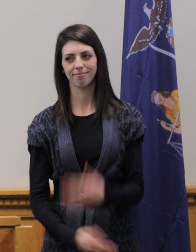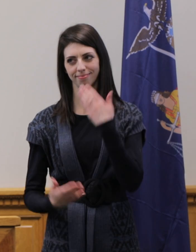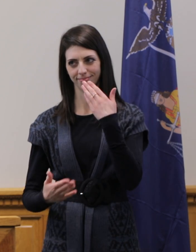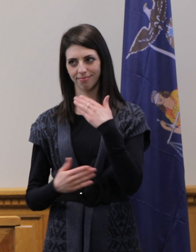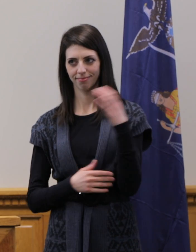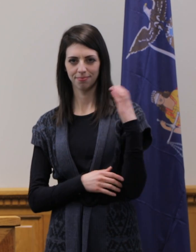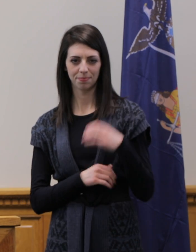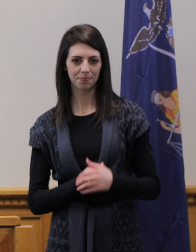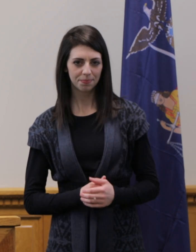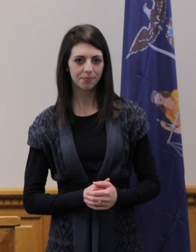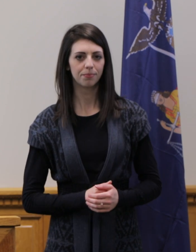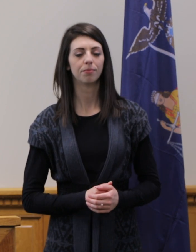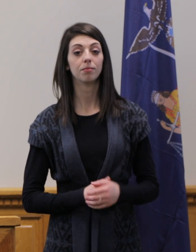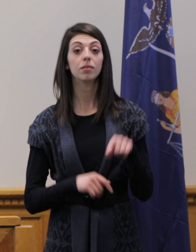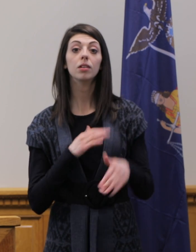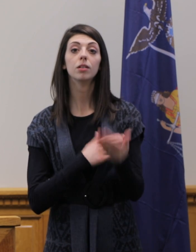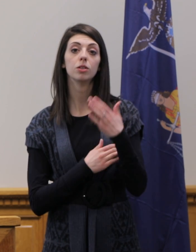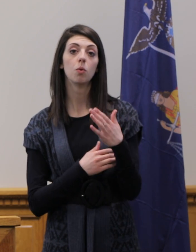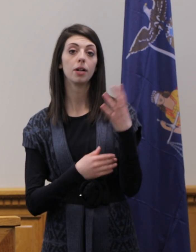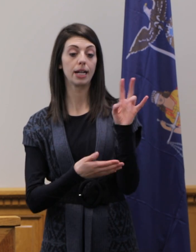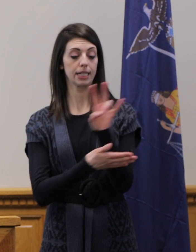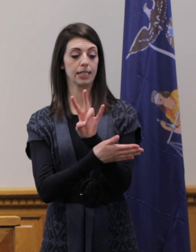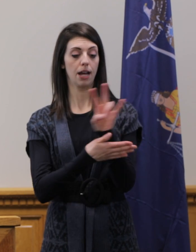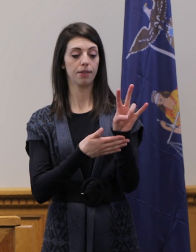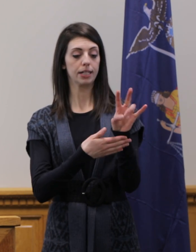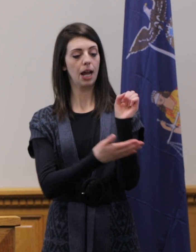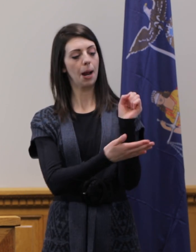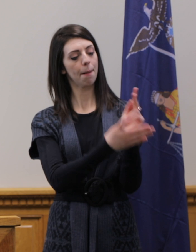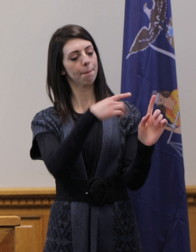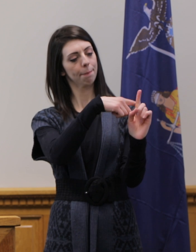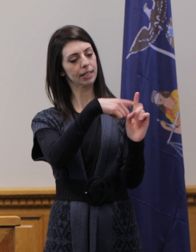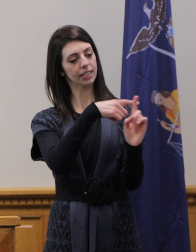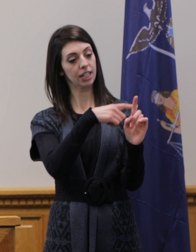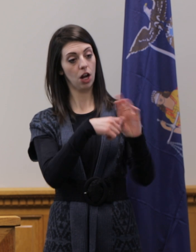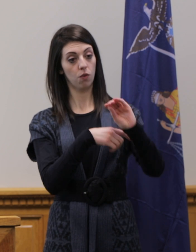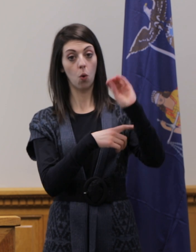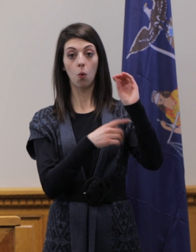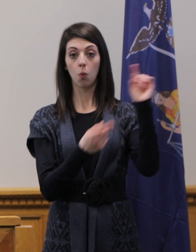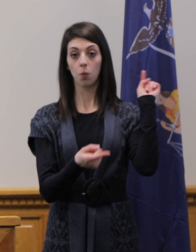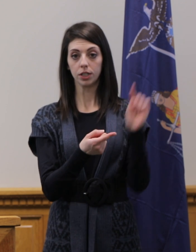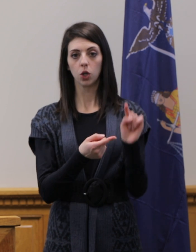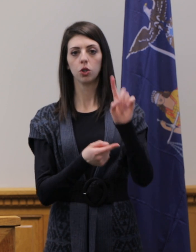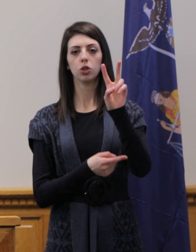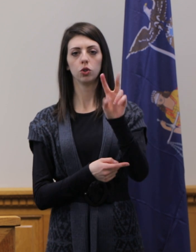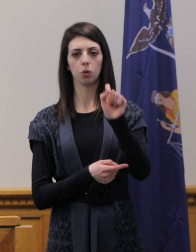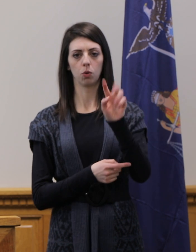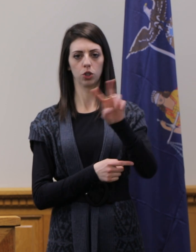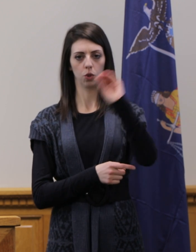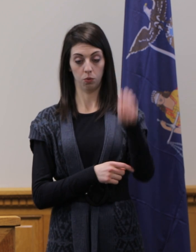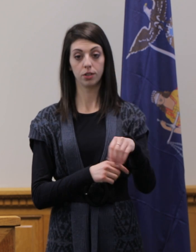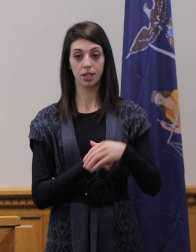Thank you, Mr. Chairman. This morning, the 7-day positivity rate was down to 2.2%. The county's